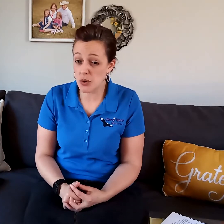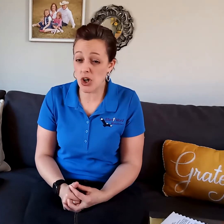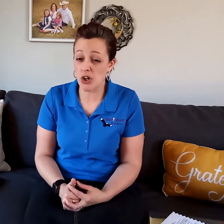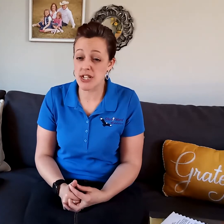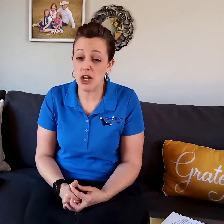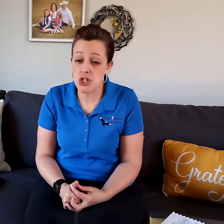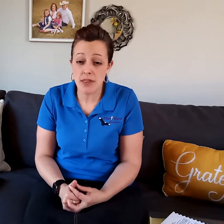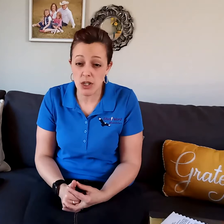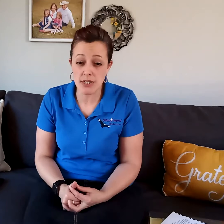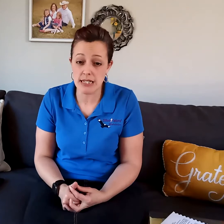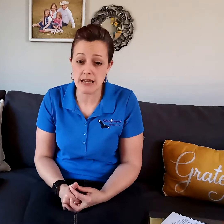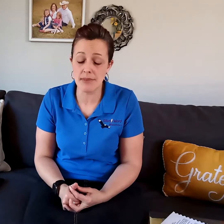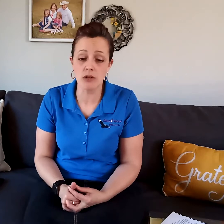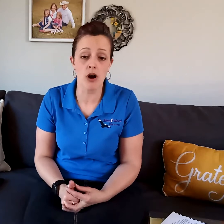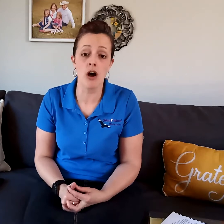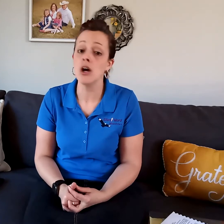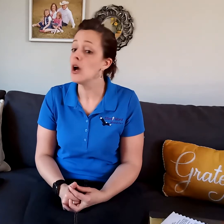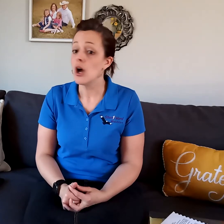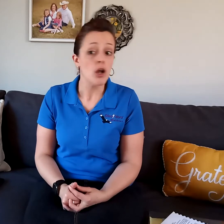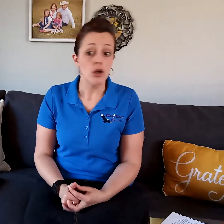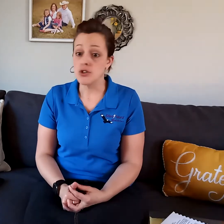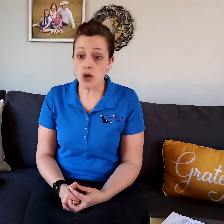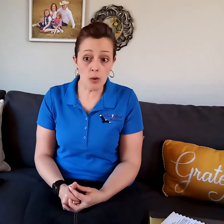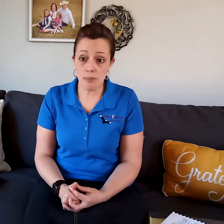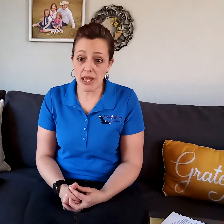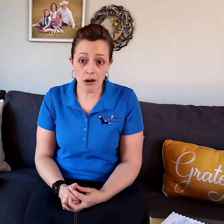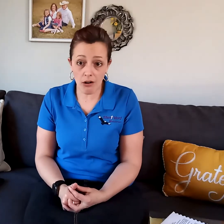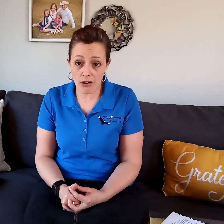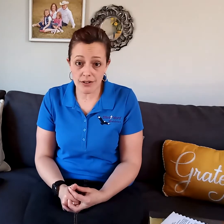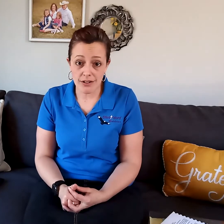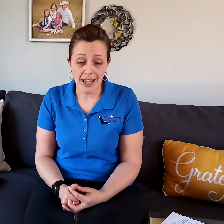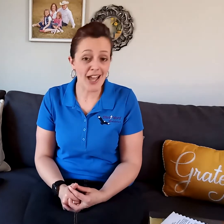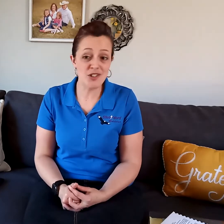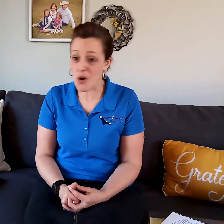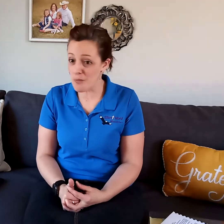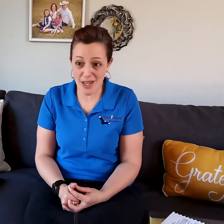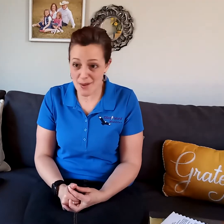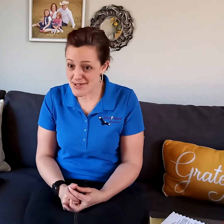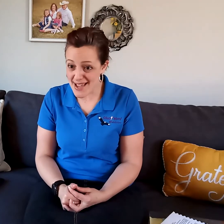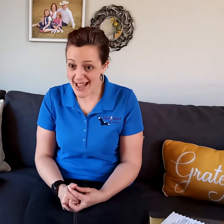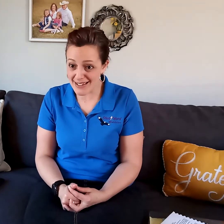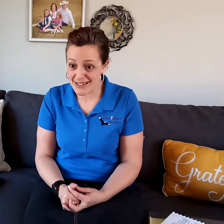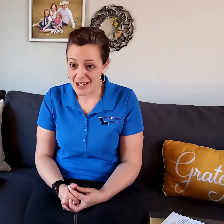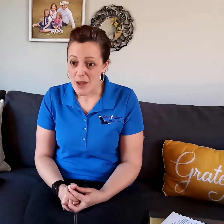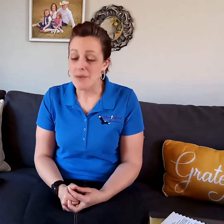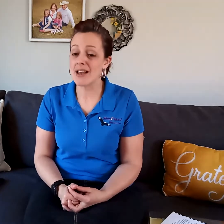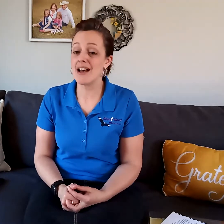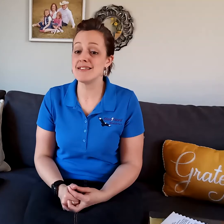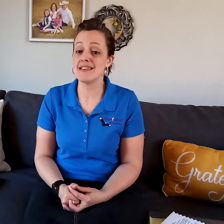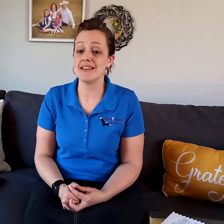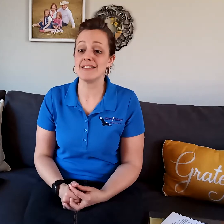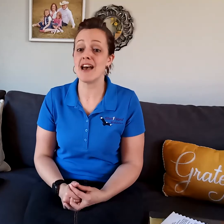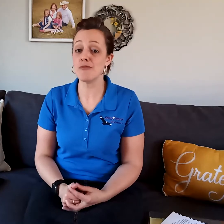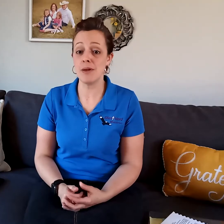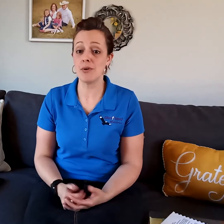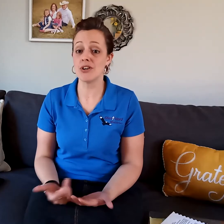or tells you that you did something wrong, don't be hurt and don't be upset, because deaf people are